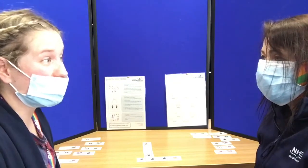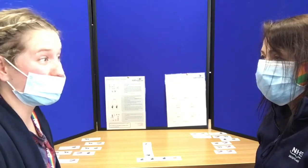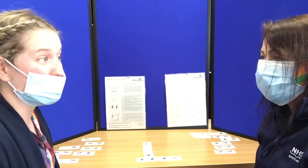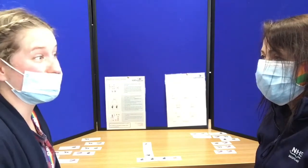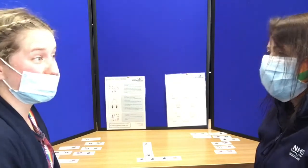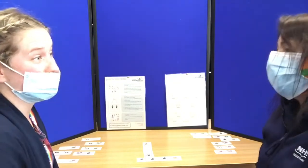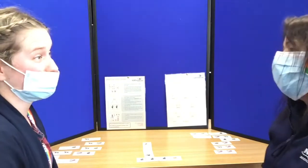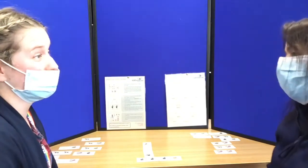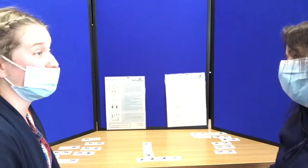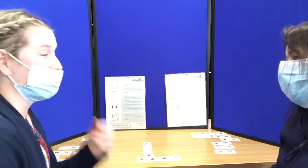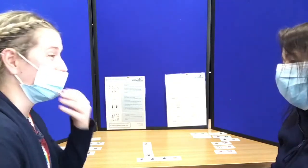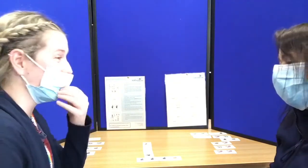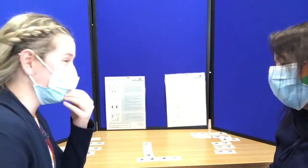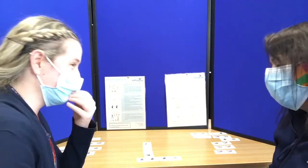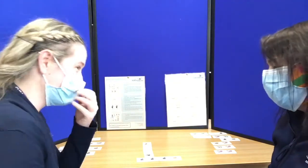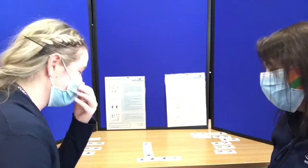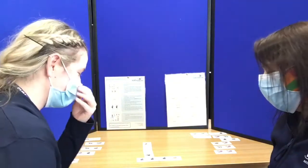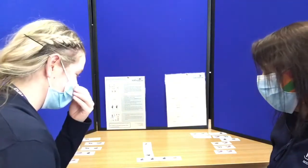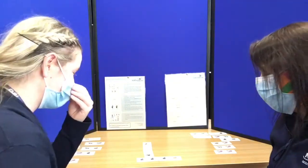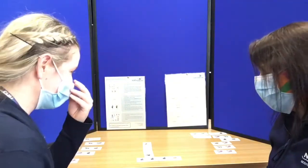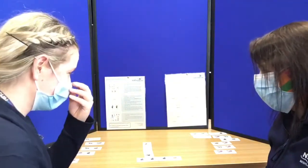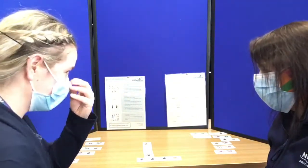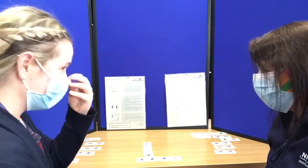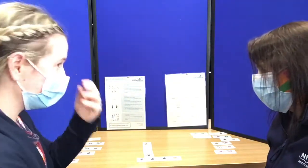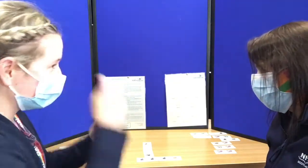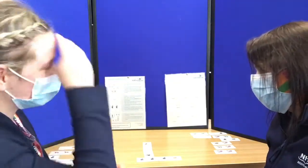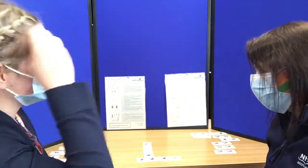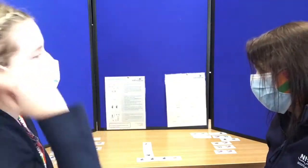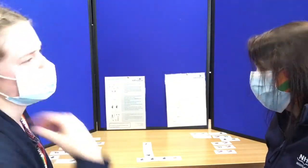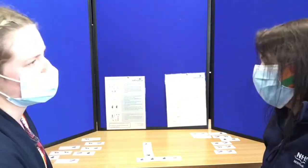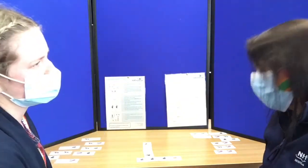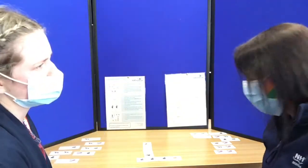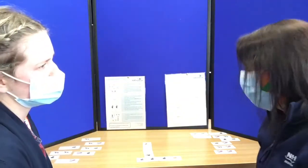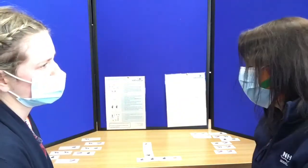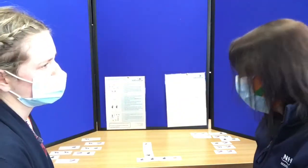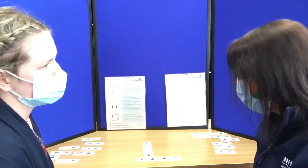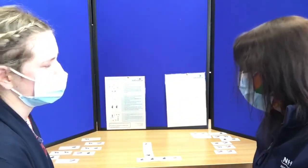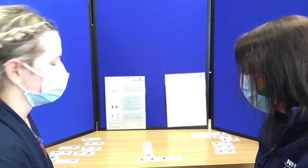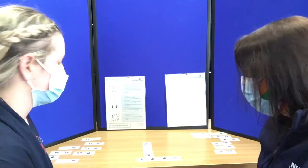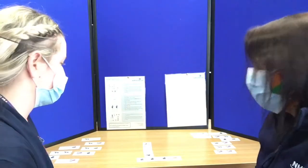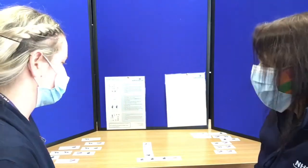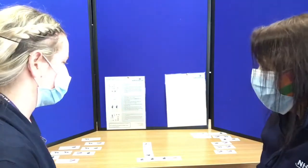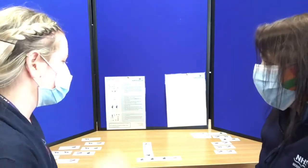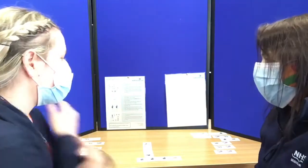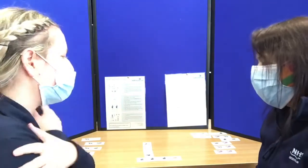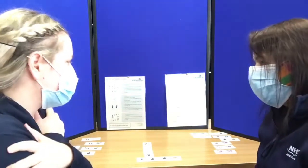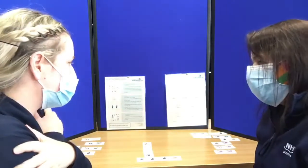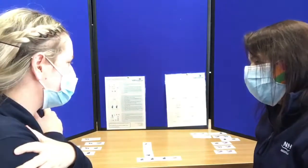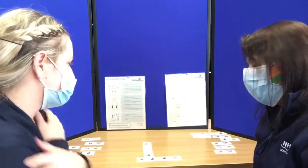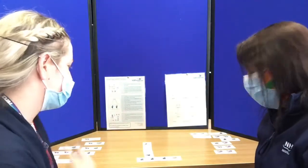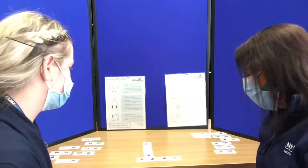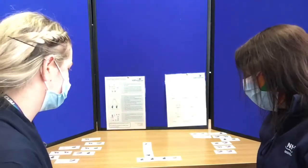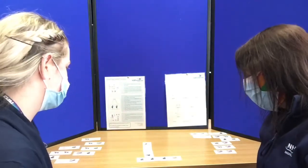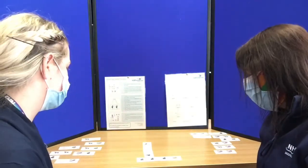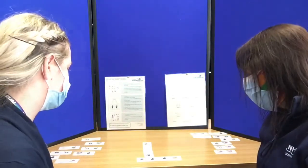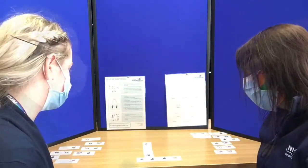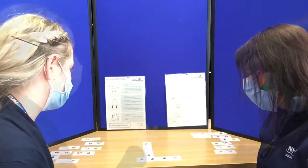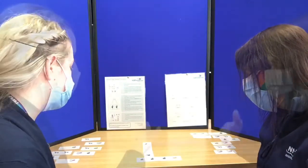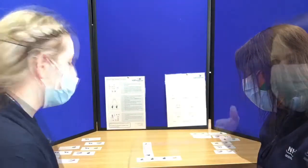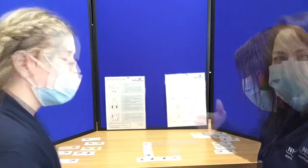one. Oh, they're very cute. They're very cute and cuddly. They are. indeed. Okay,